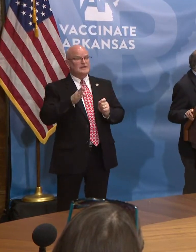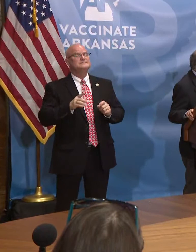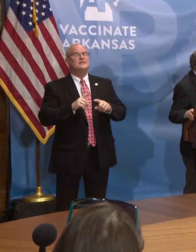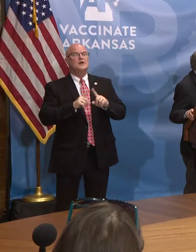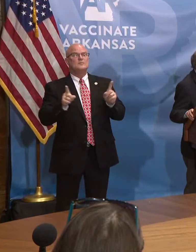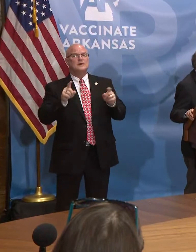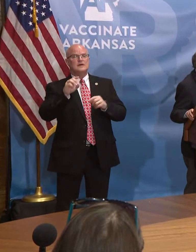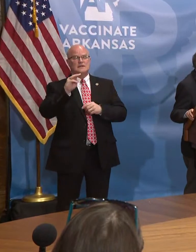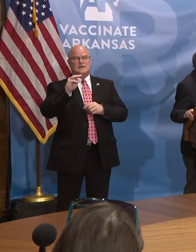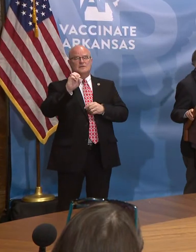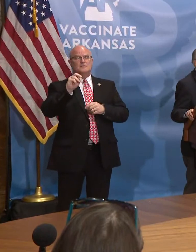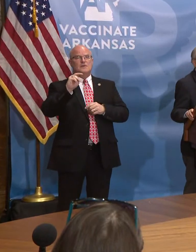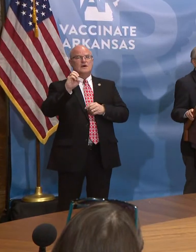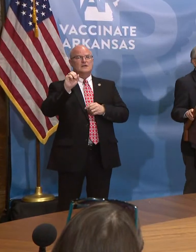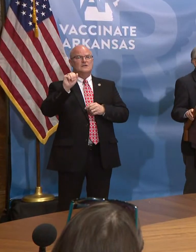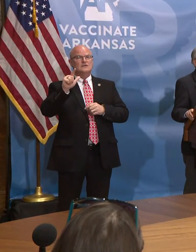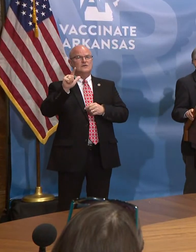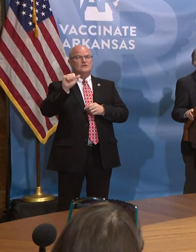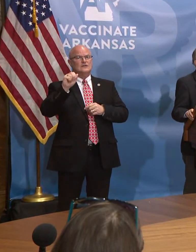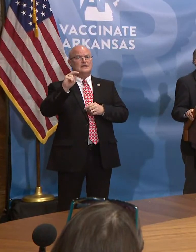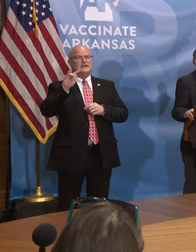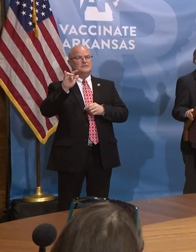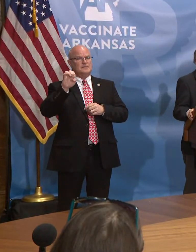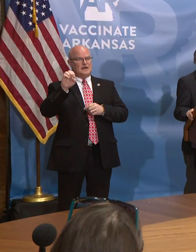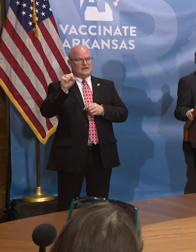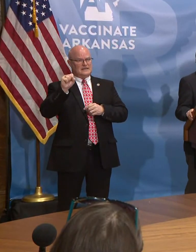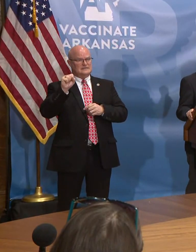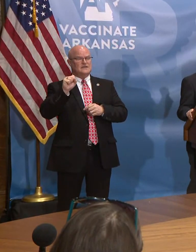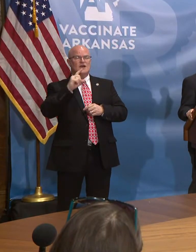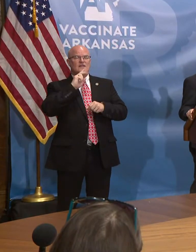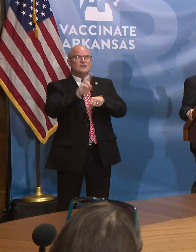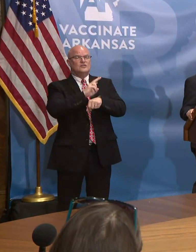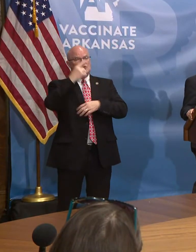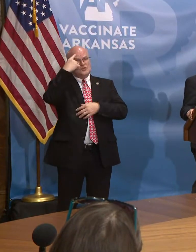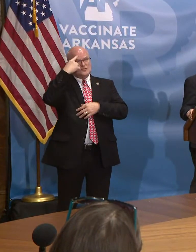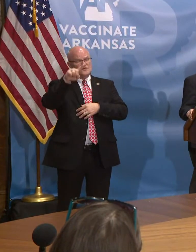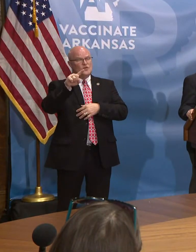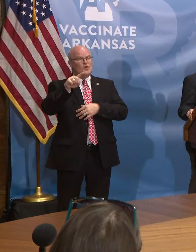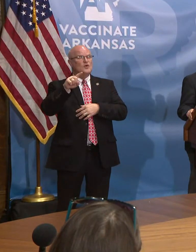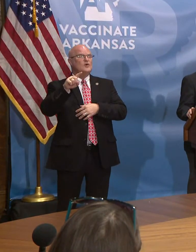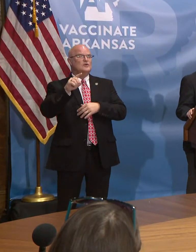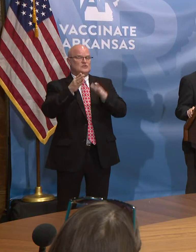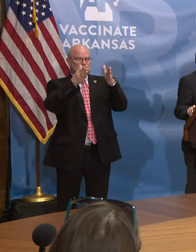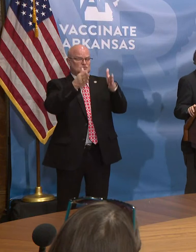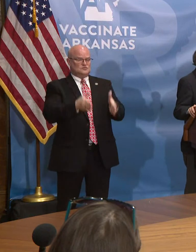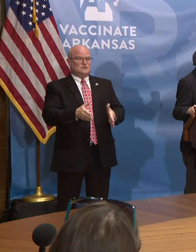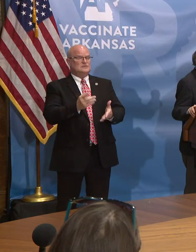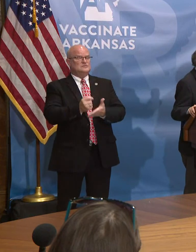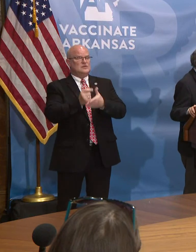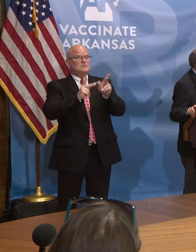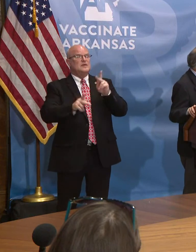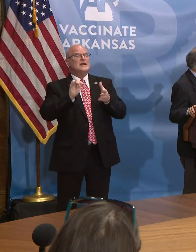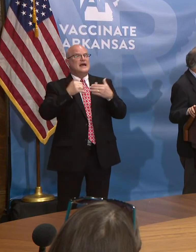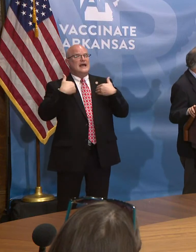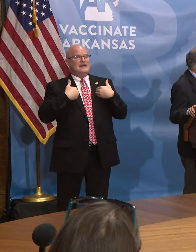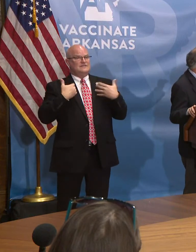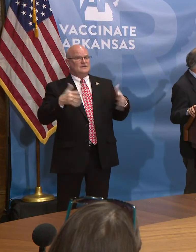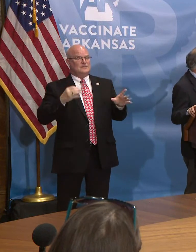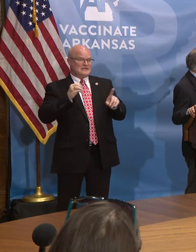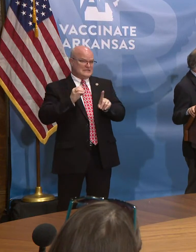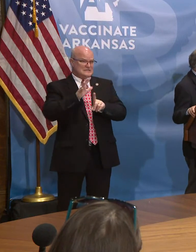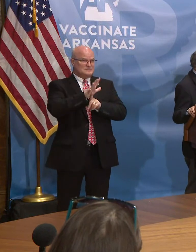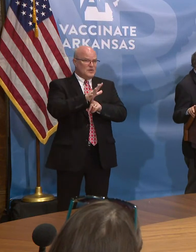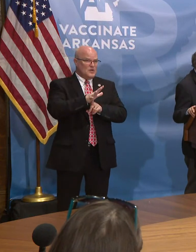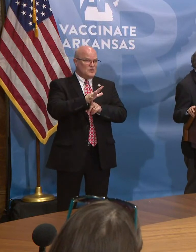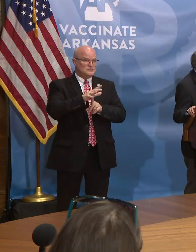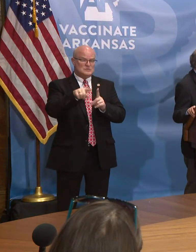these monoclonal antibodies, infusion therapies, are used for the treatment of individuals that have been